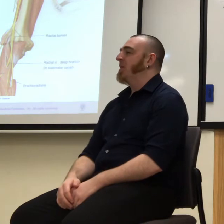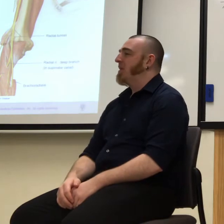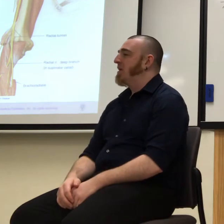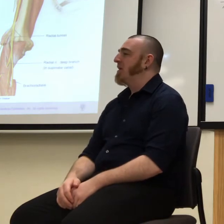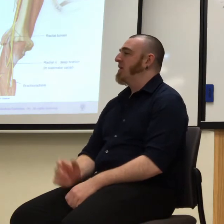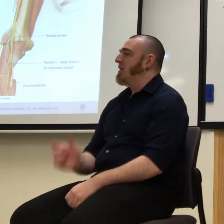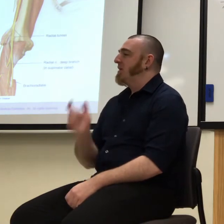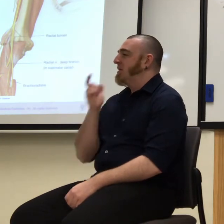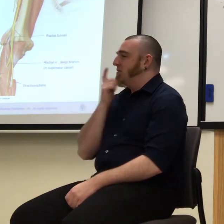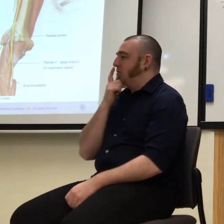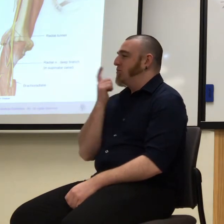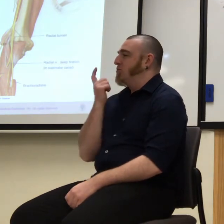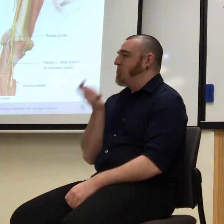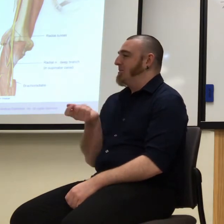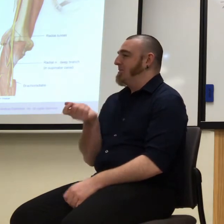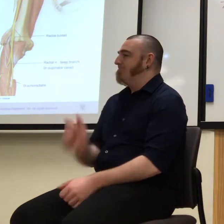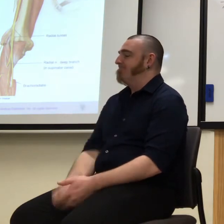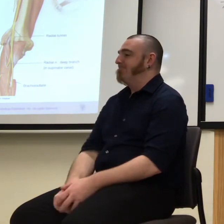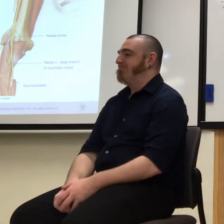Compression up.